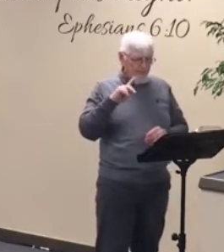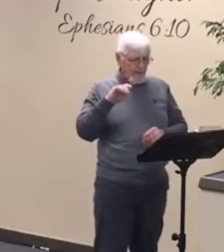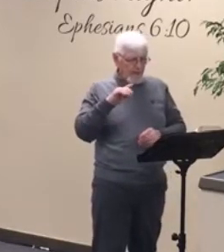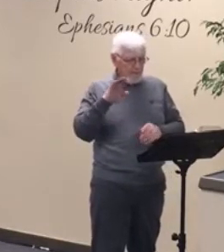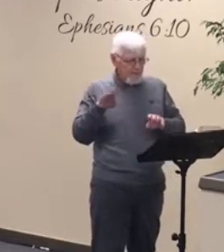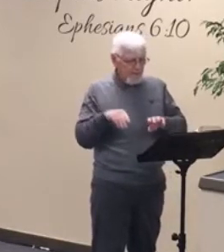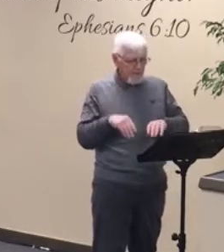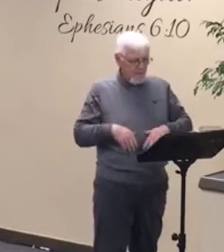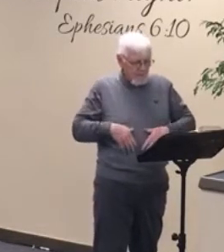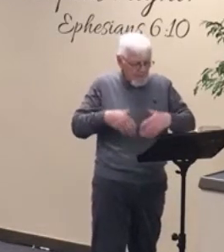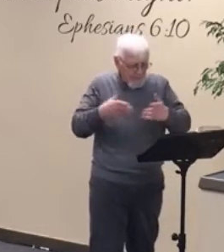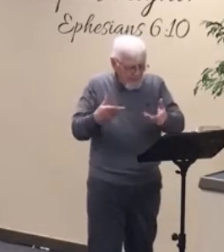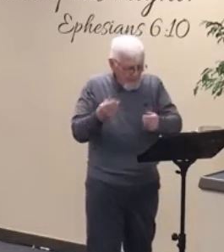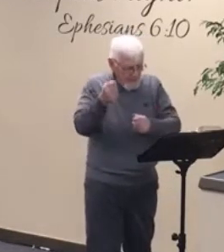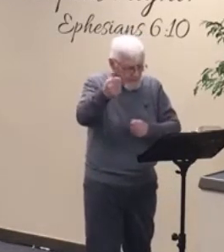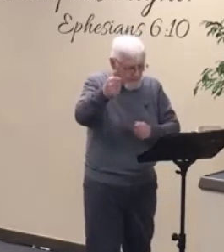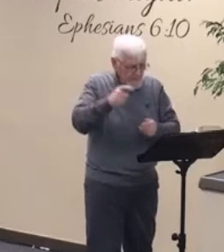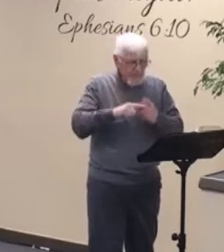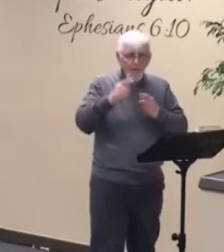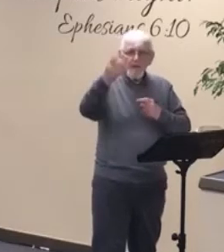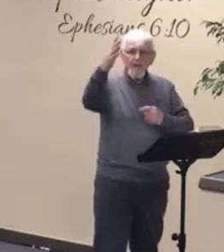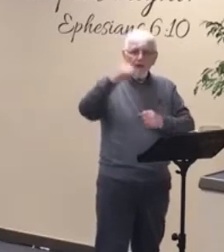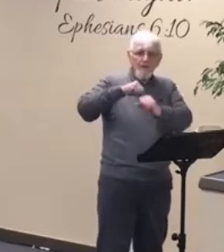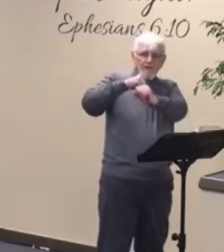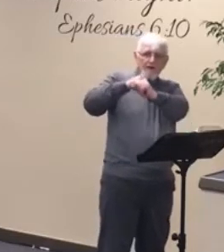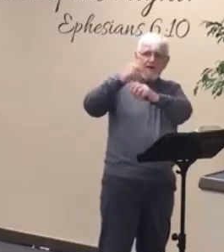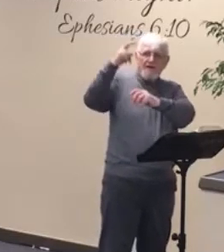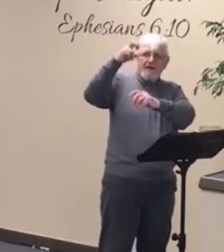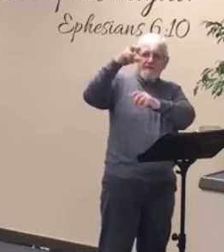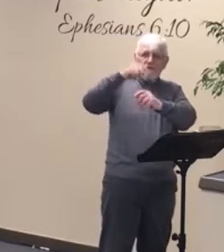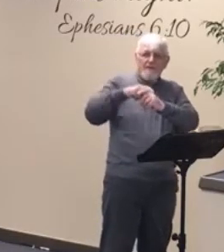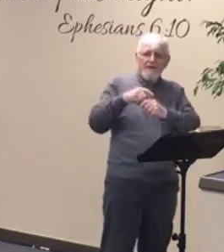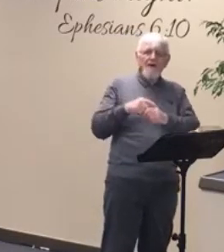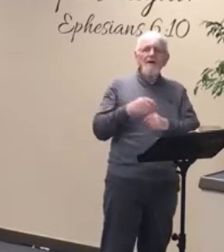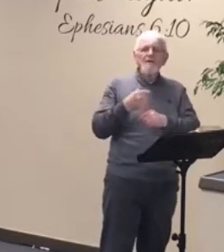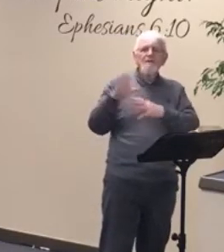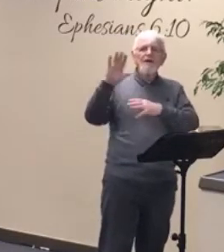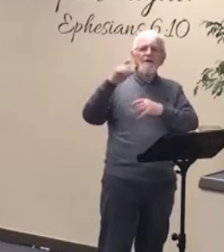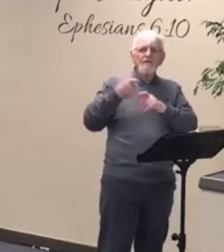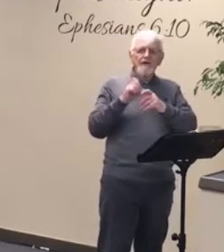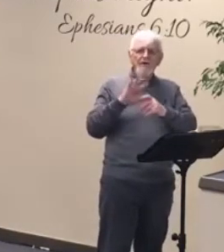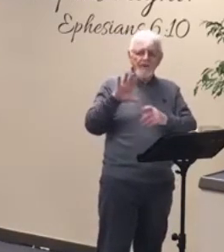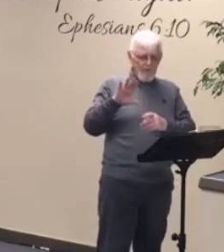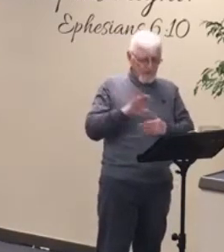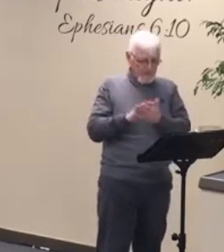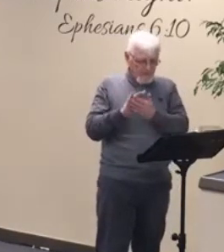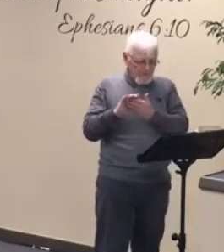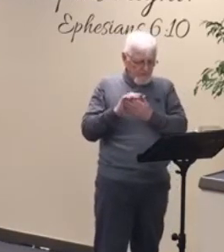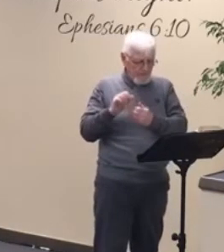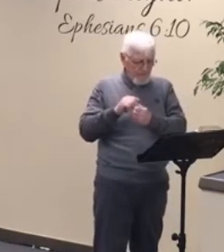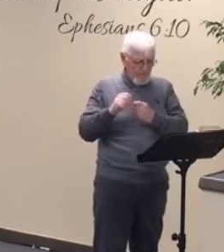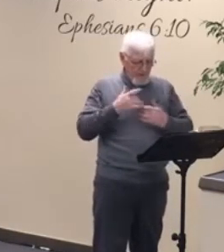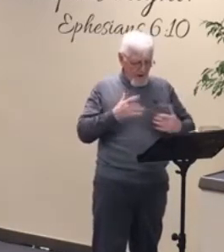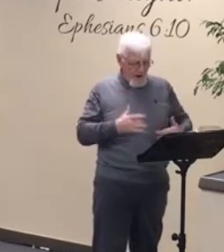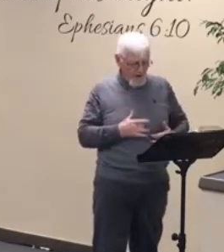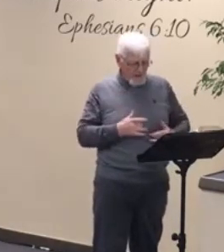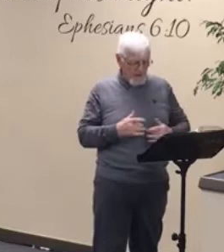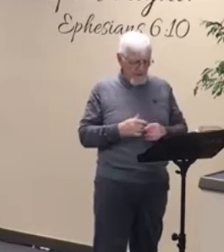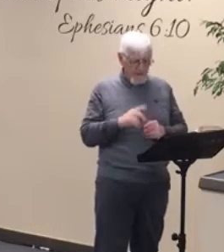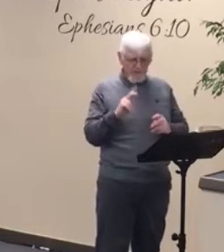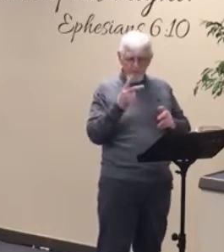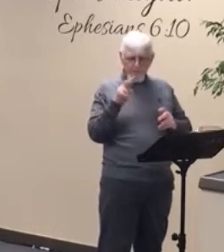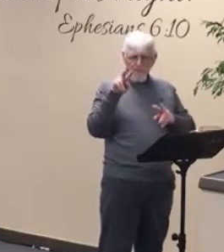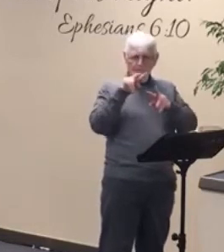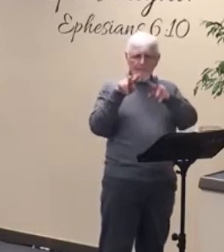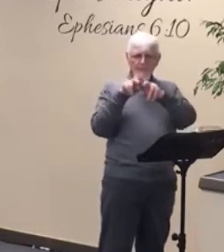to God. Resist the devil, and he will flee from you. Draw nigh to God, and he will draw nigh to you. Cleanse your hands, you sinners, and purify your hearts, you double-minded.